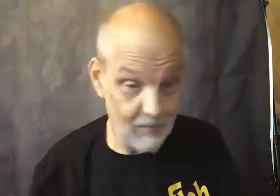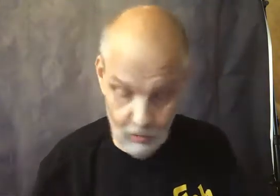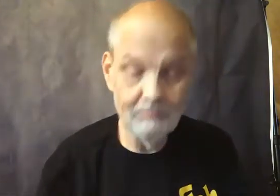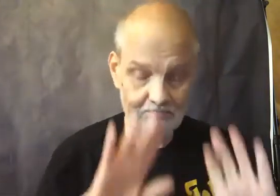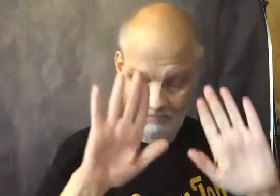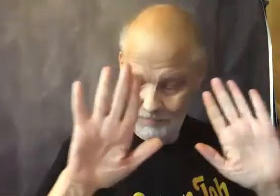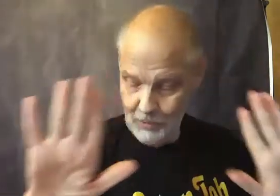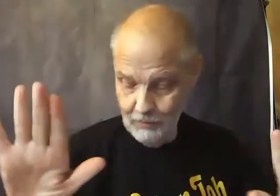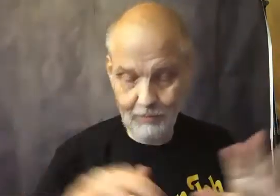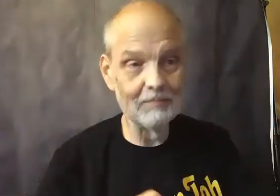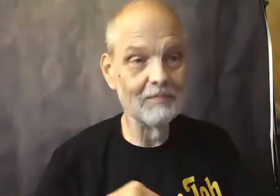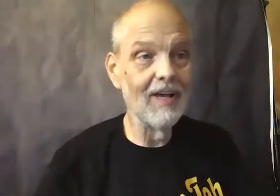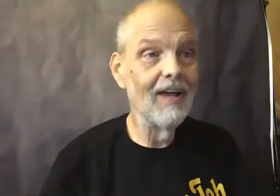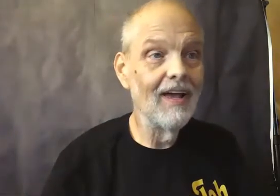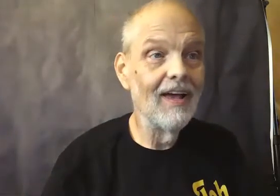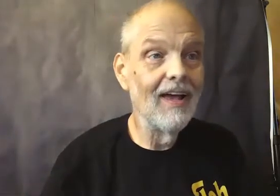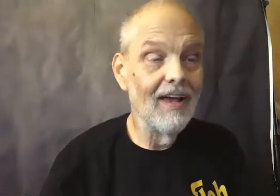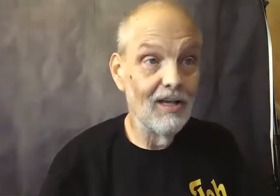No. Beautiful.